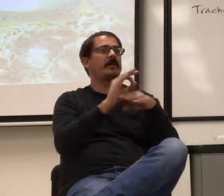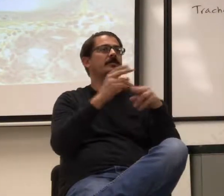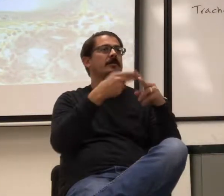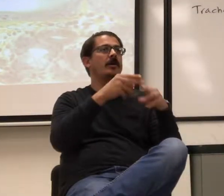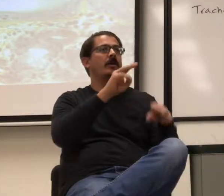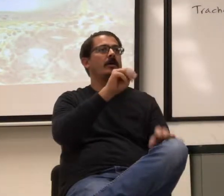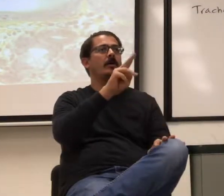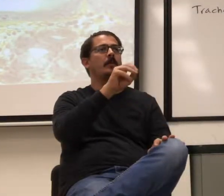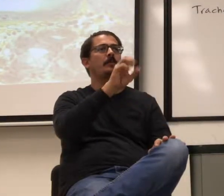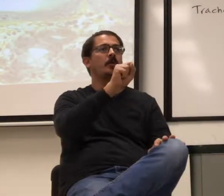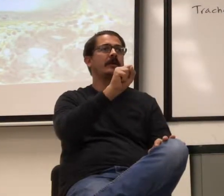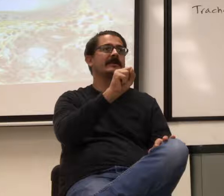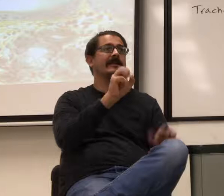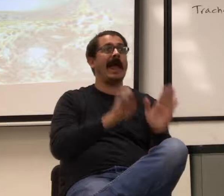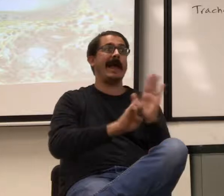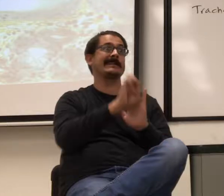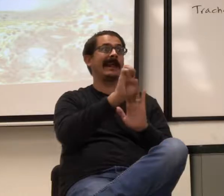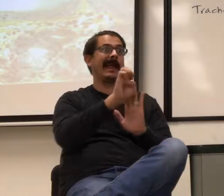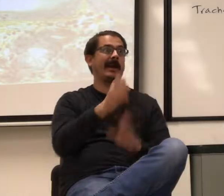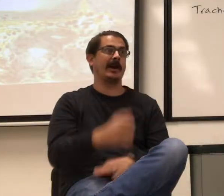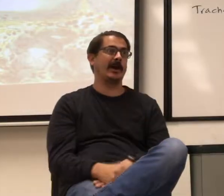the Mucus Escalator.